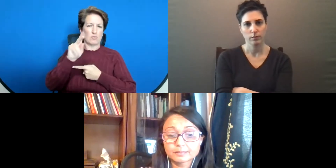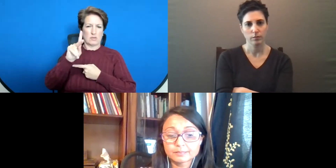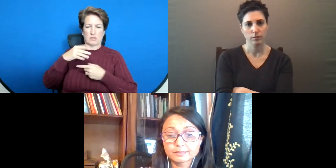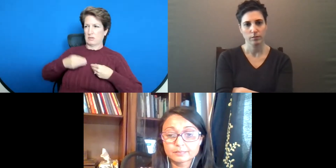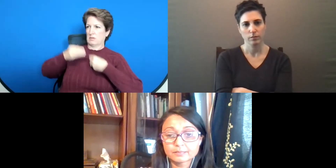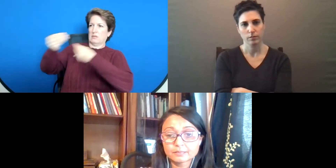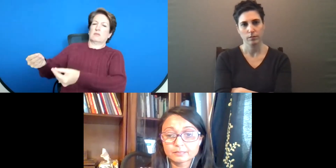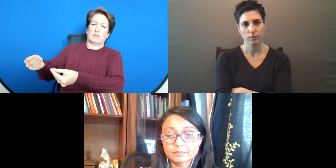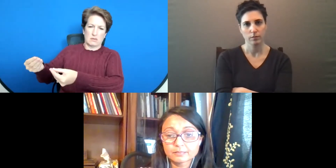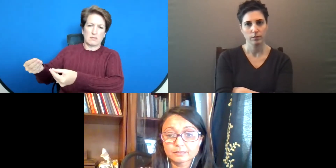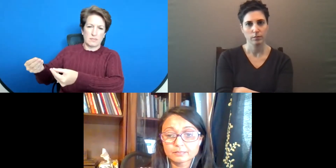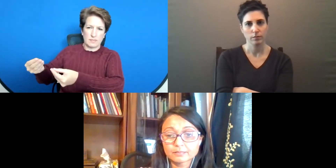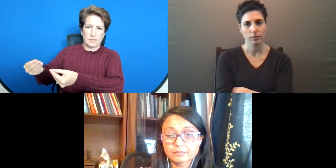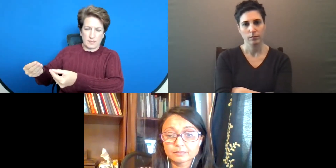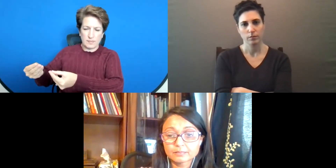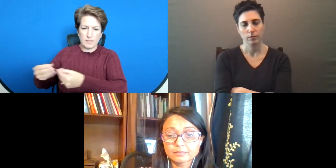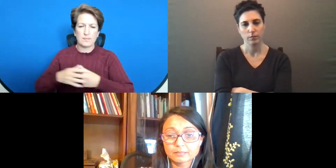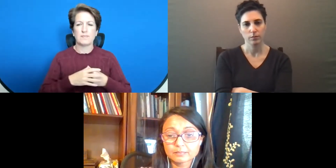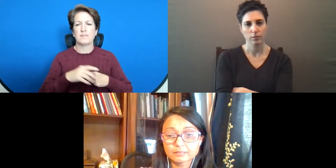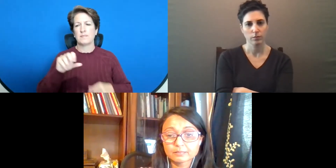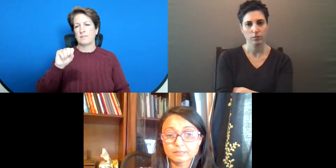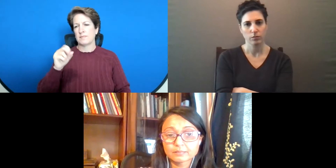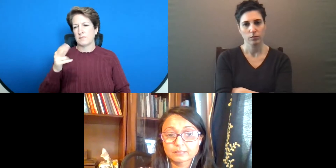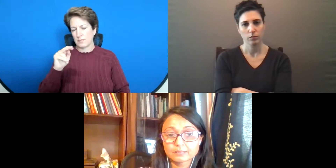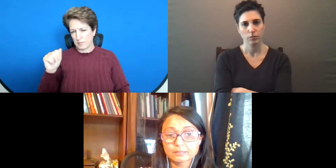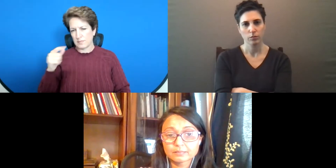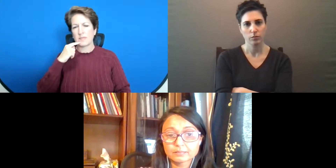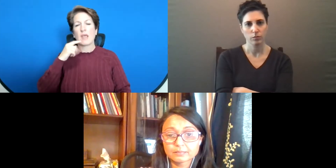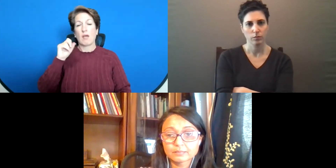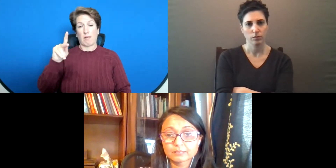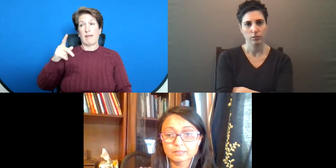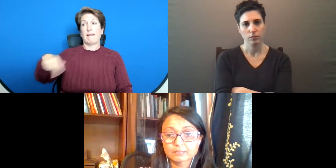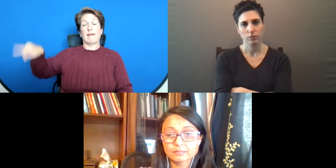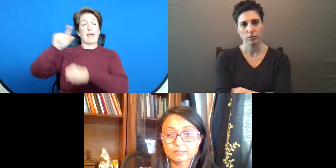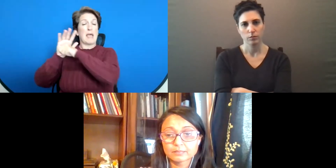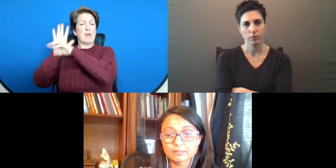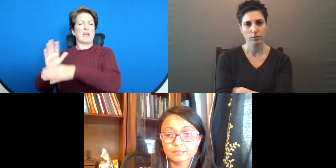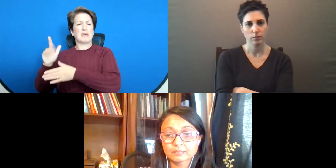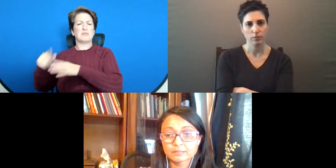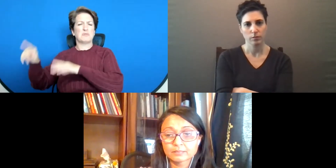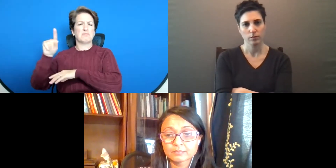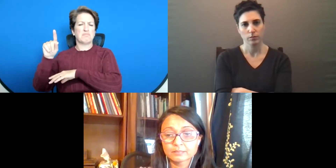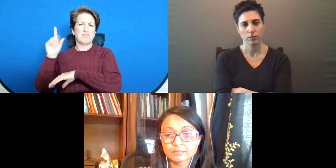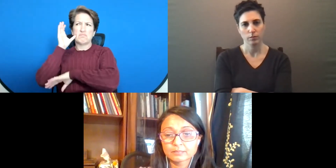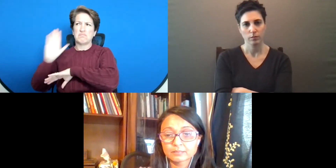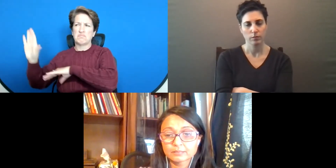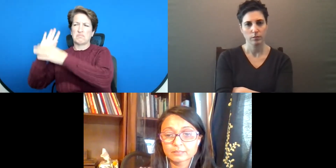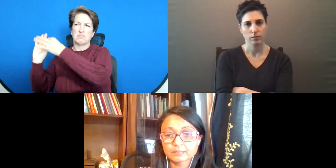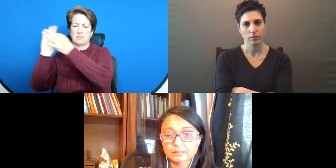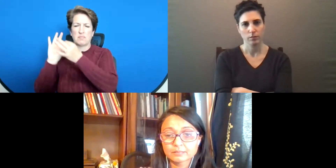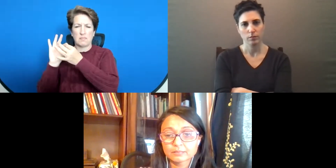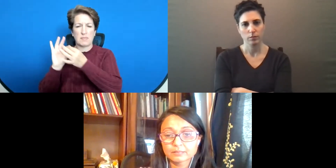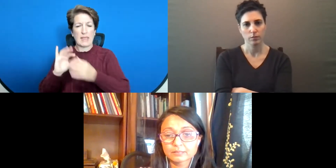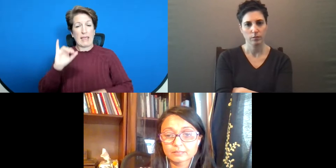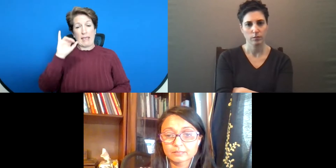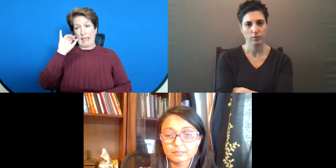Okay. Related to that, some of the ambassadors have heard if we have to get booster shots, that means